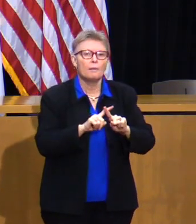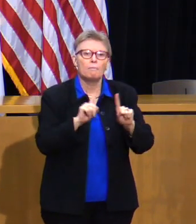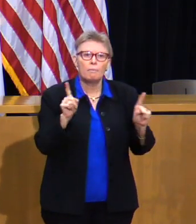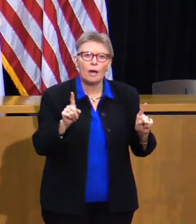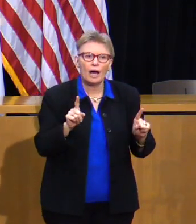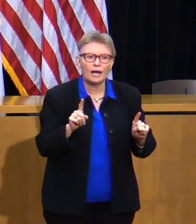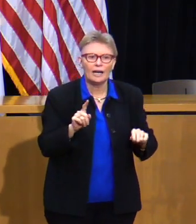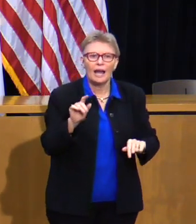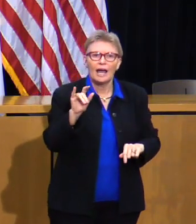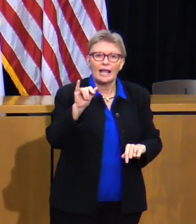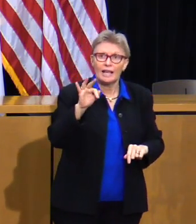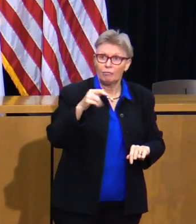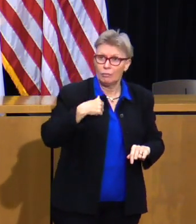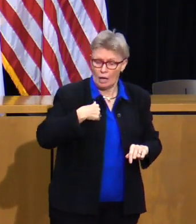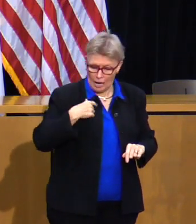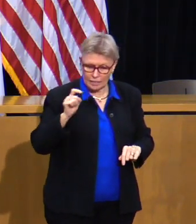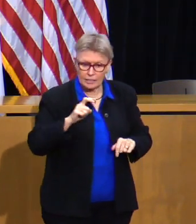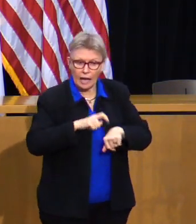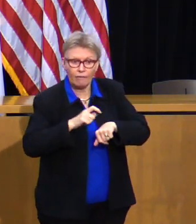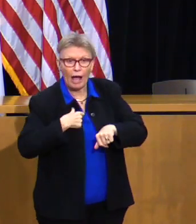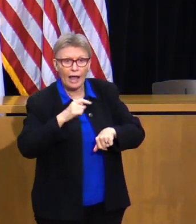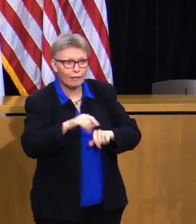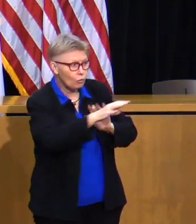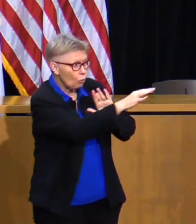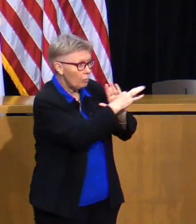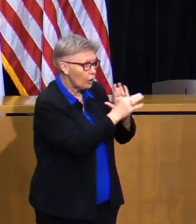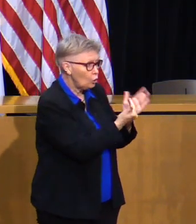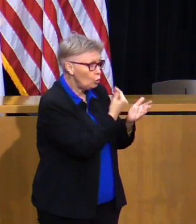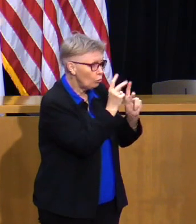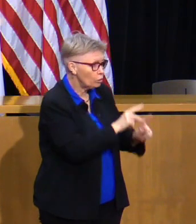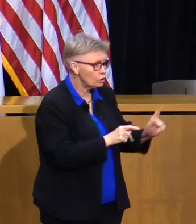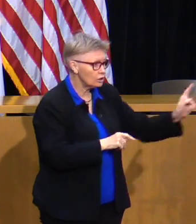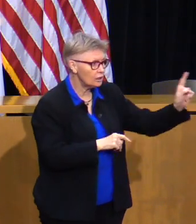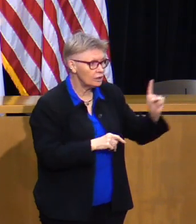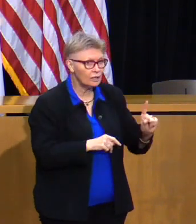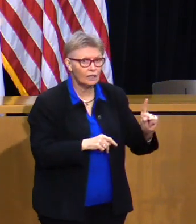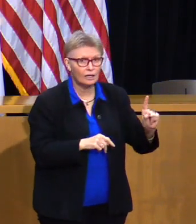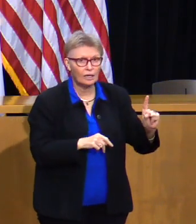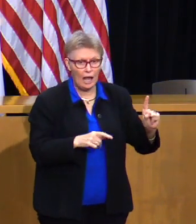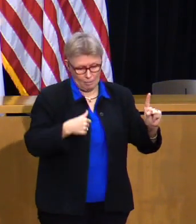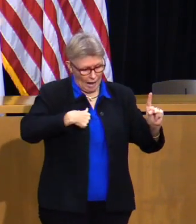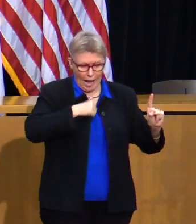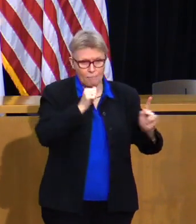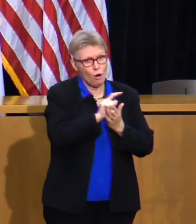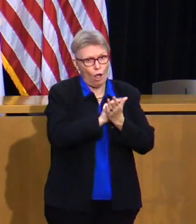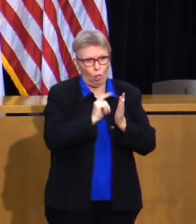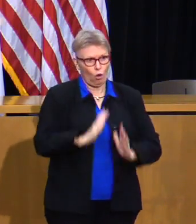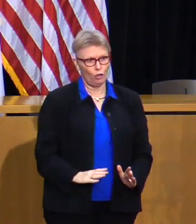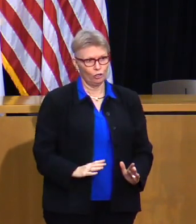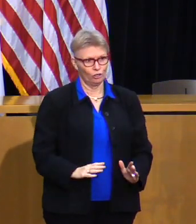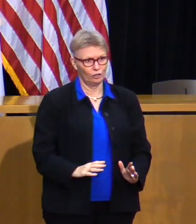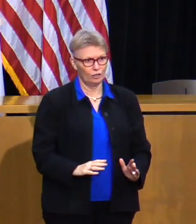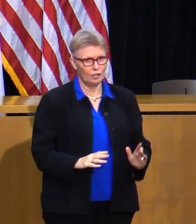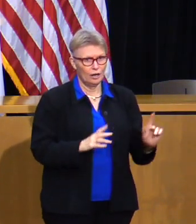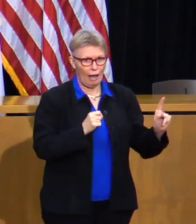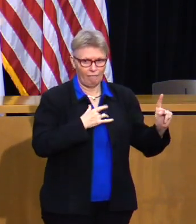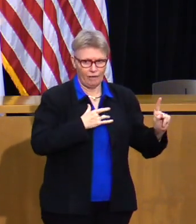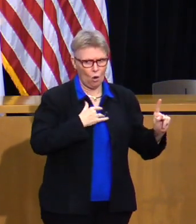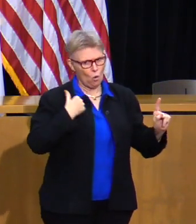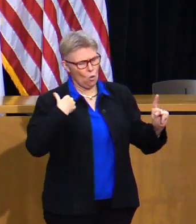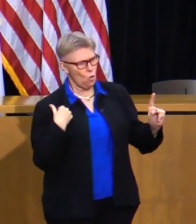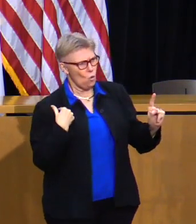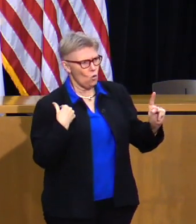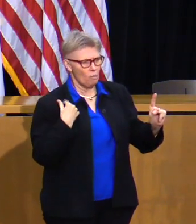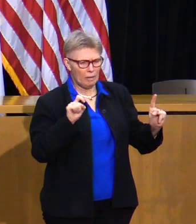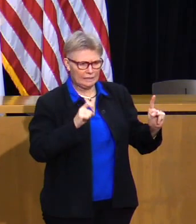these nominations, every single one of them, especially as somebody who's not an attorney, really seriously, because